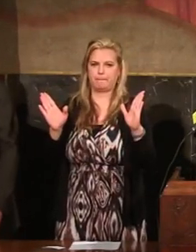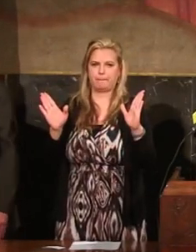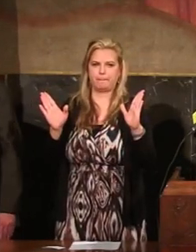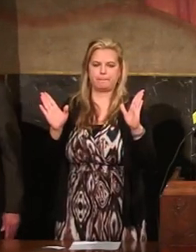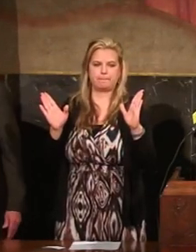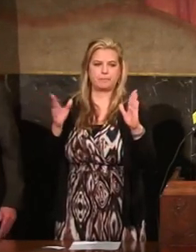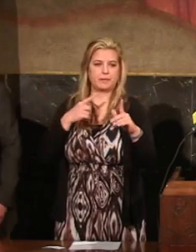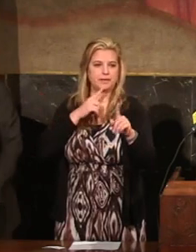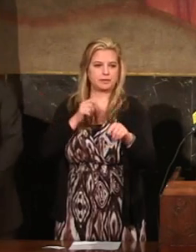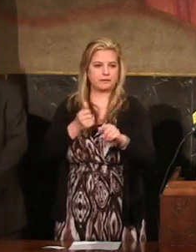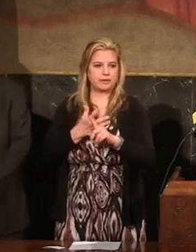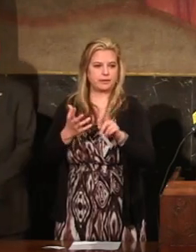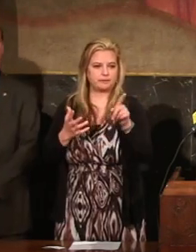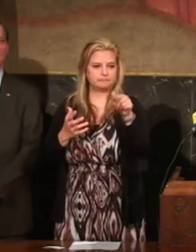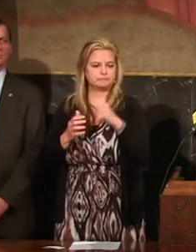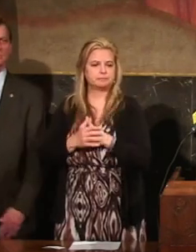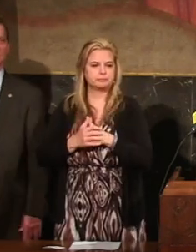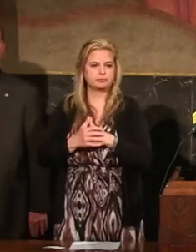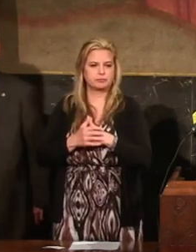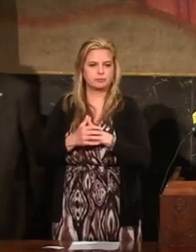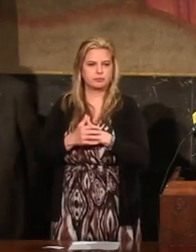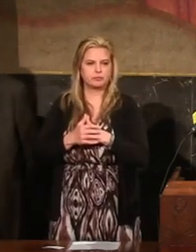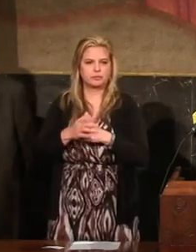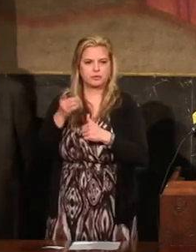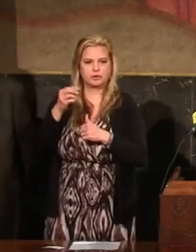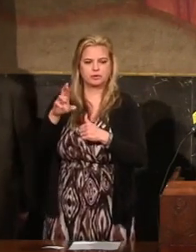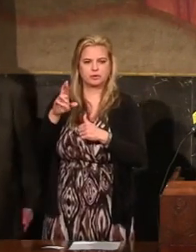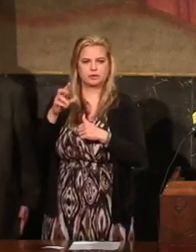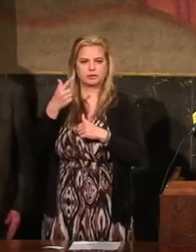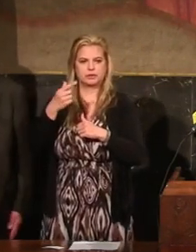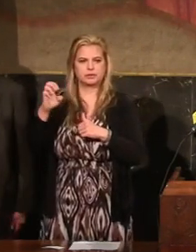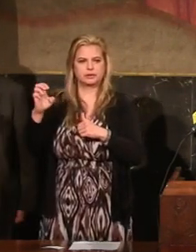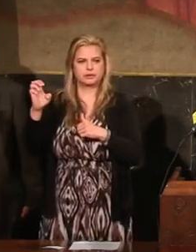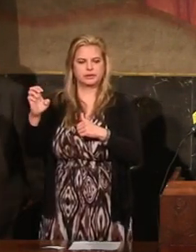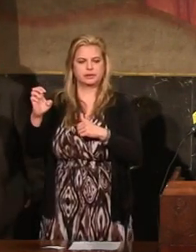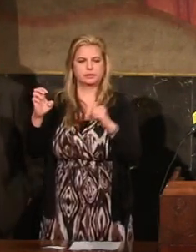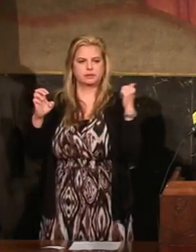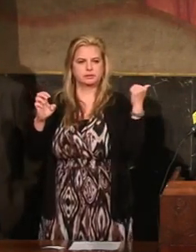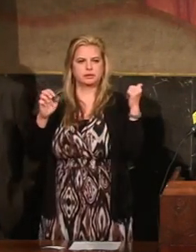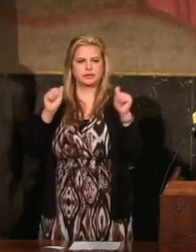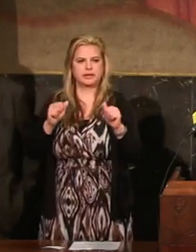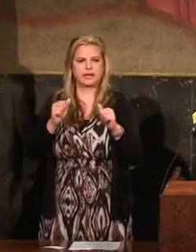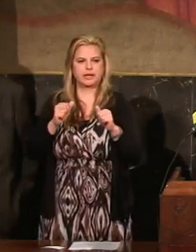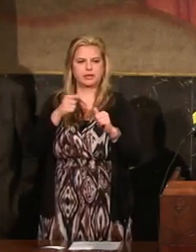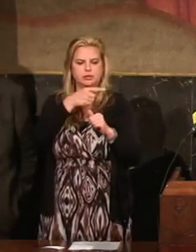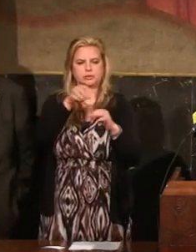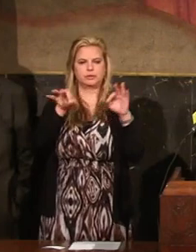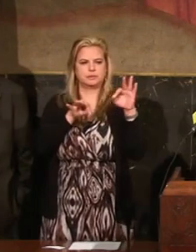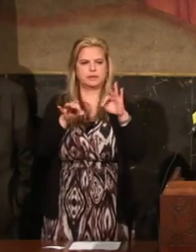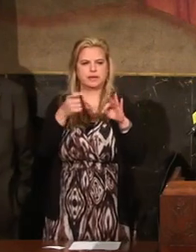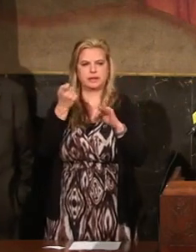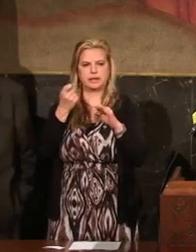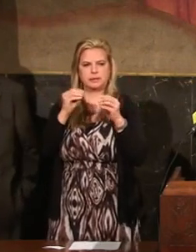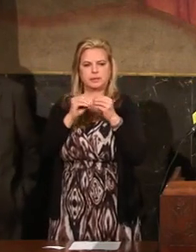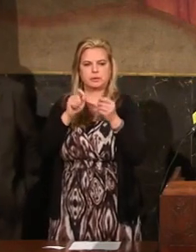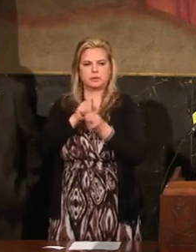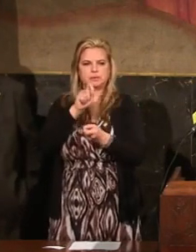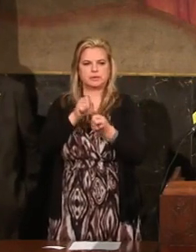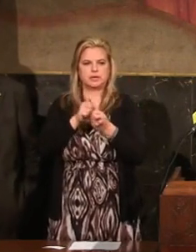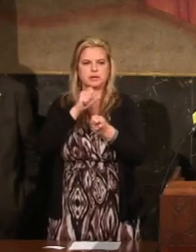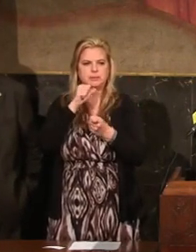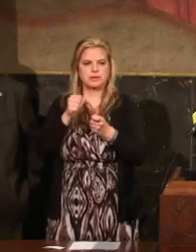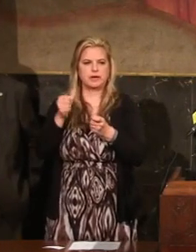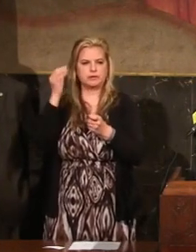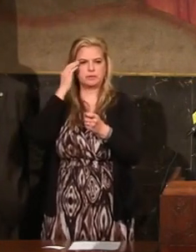Answered everything? Good. Dr. B, can you be a little bit more specific? I'm not familiar